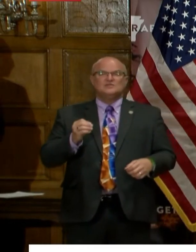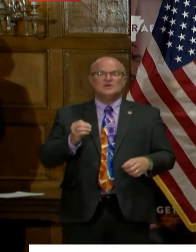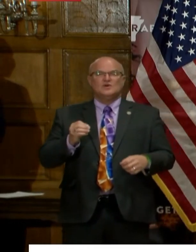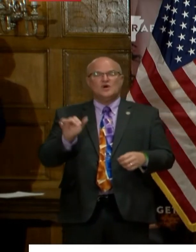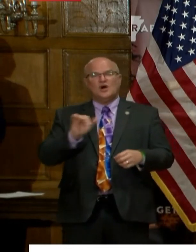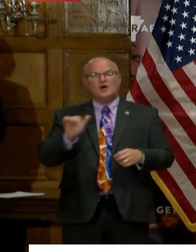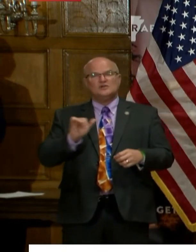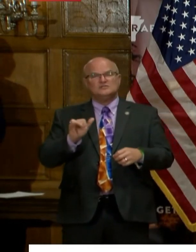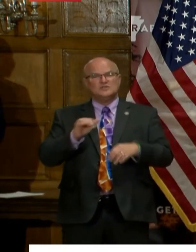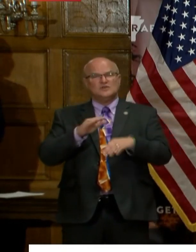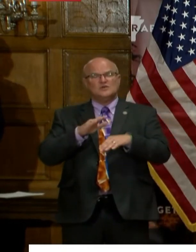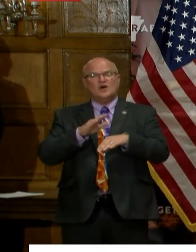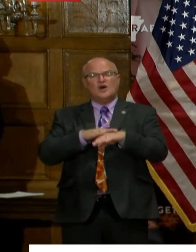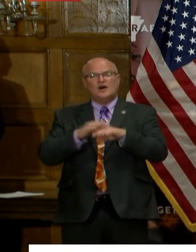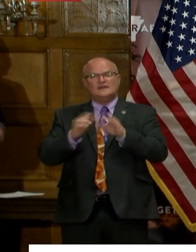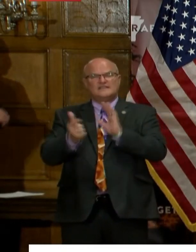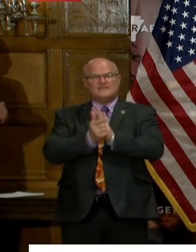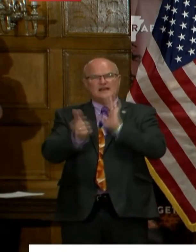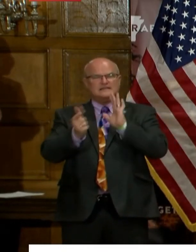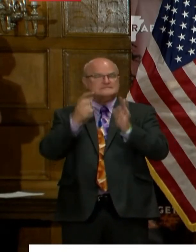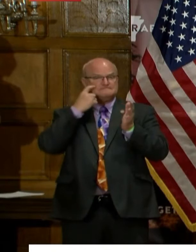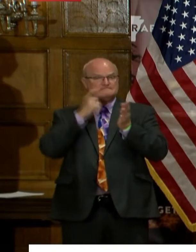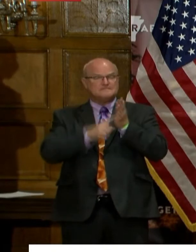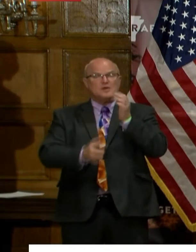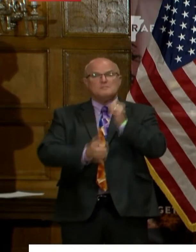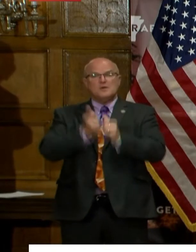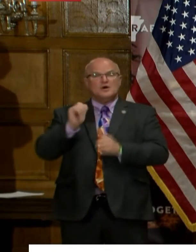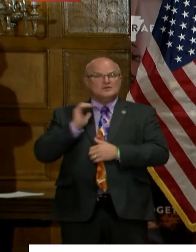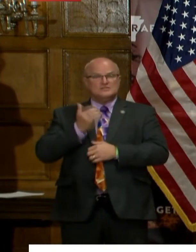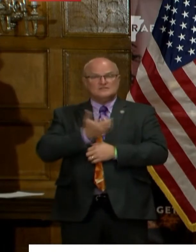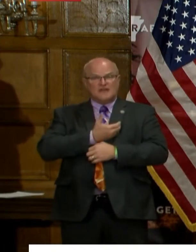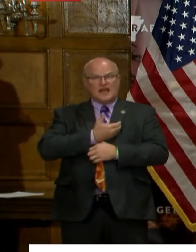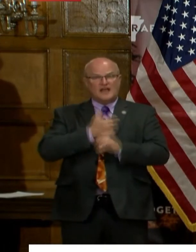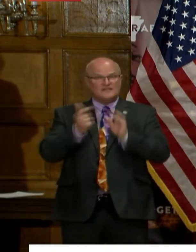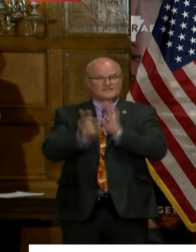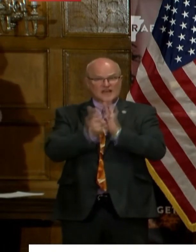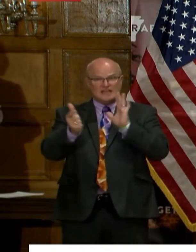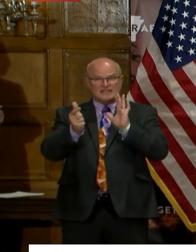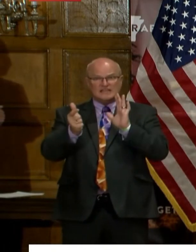and also just on the violations, I want to note that most of our violations that we have